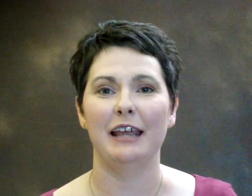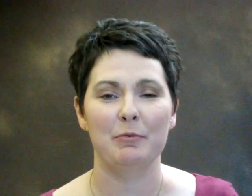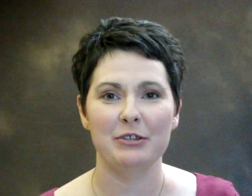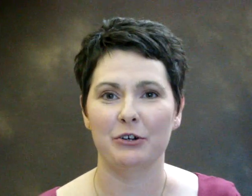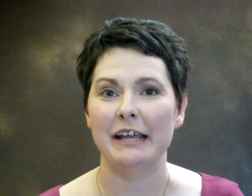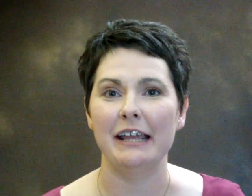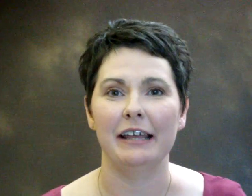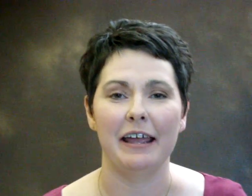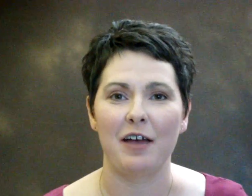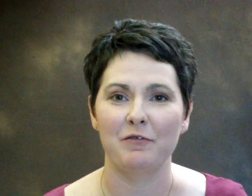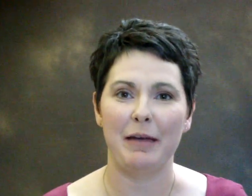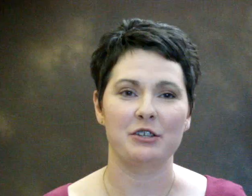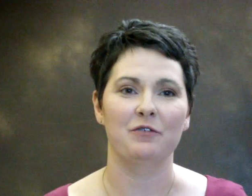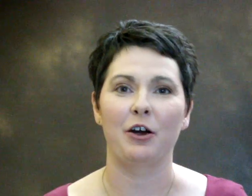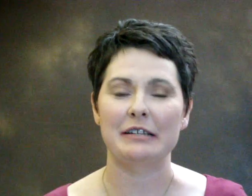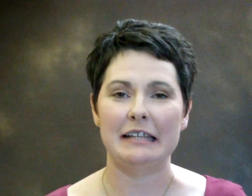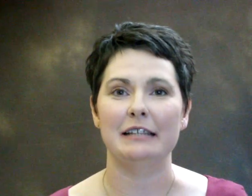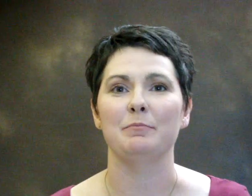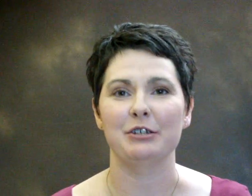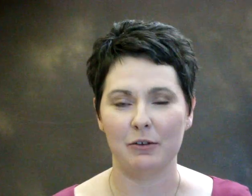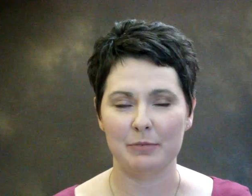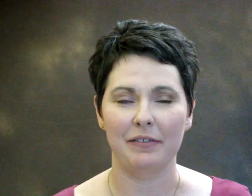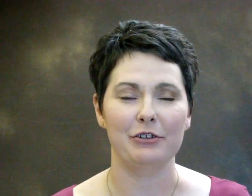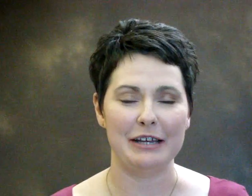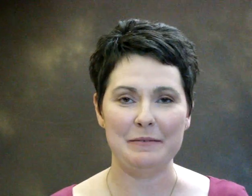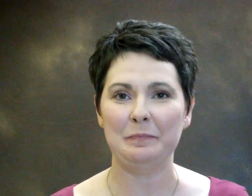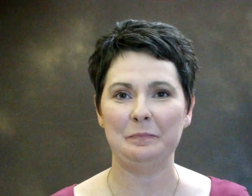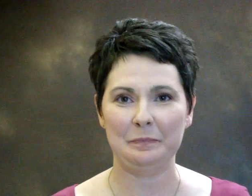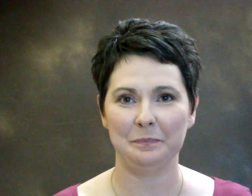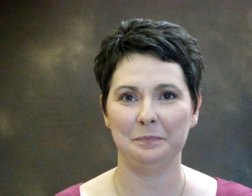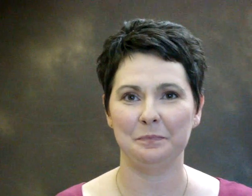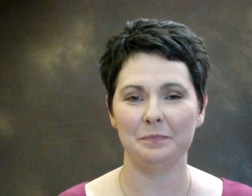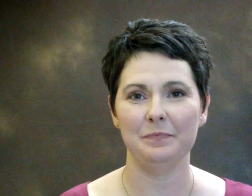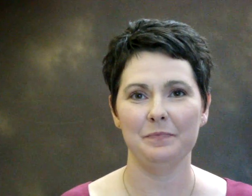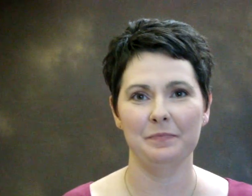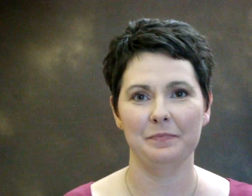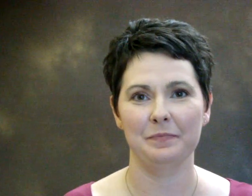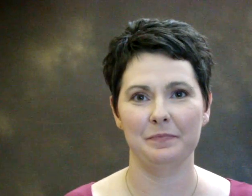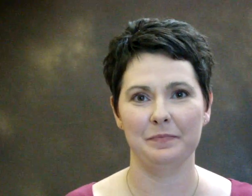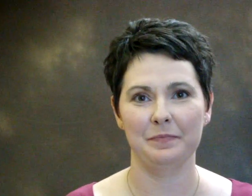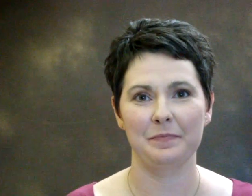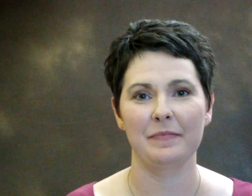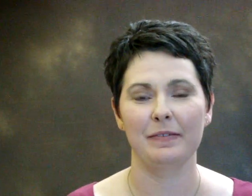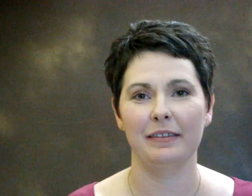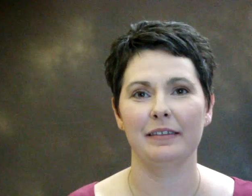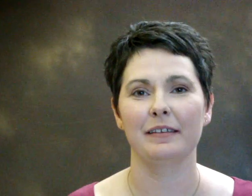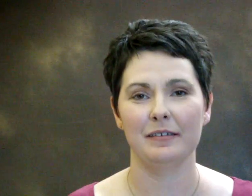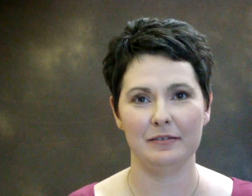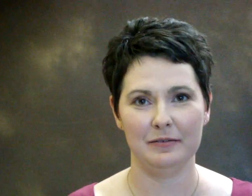Cameron, Missouri, and I have a Master of Arts in Speech-Language Pathology. Okay. Tell me about your story as far as how you found us